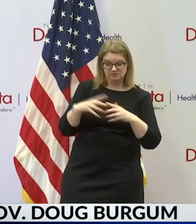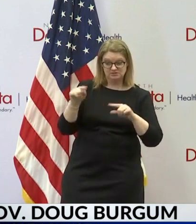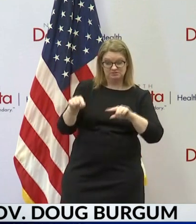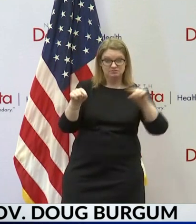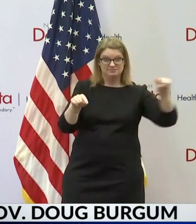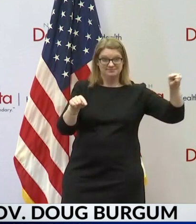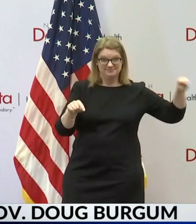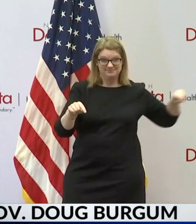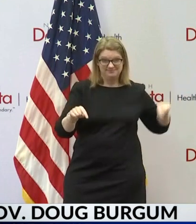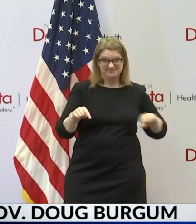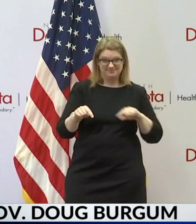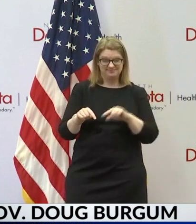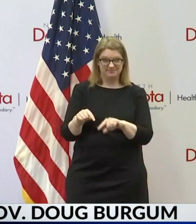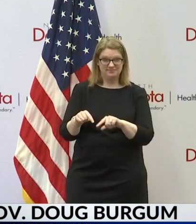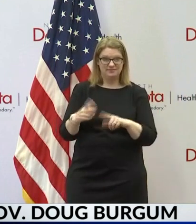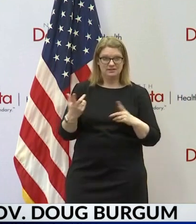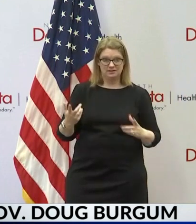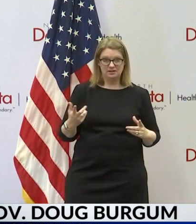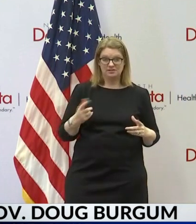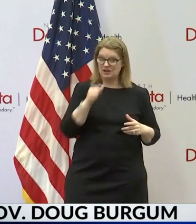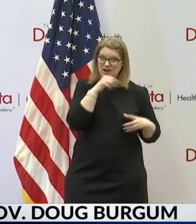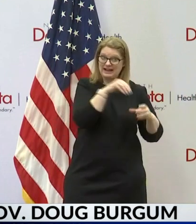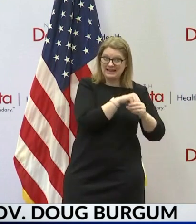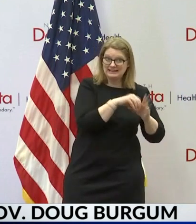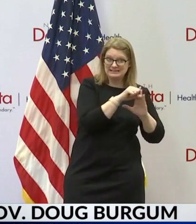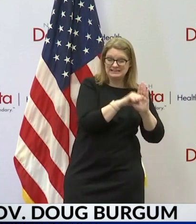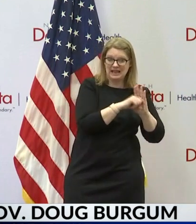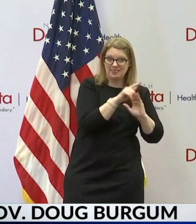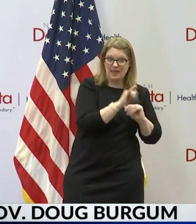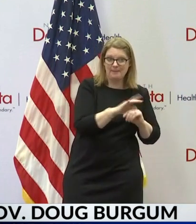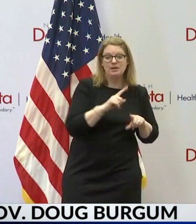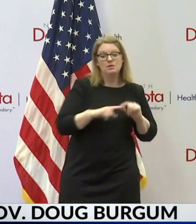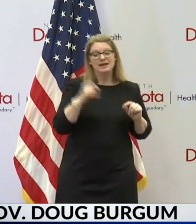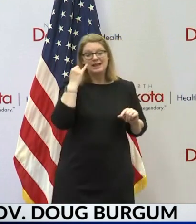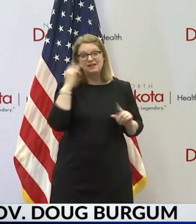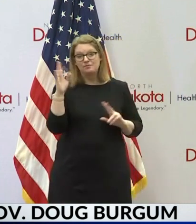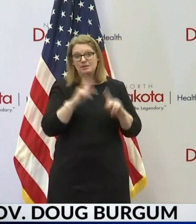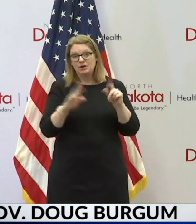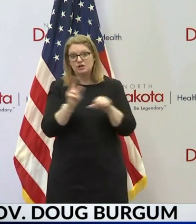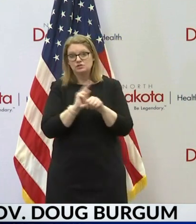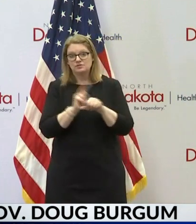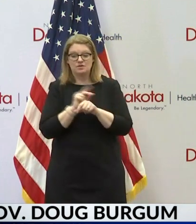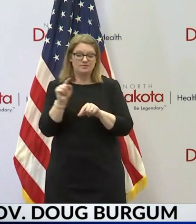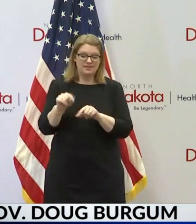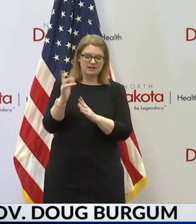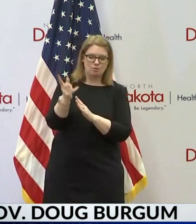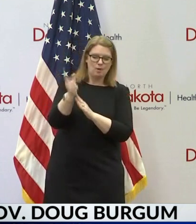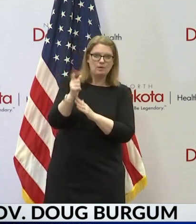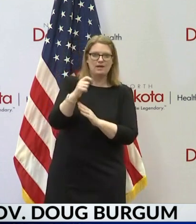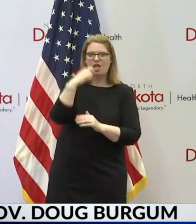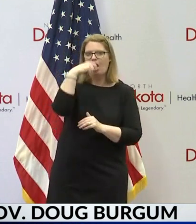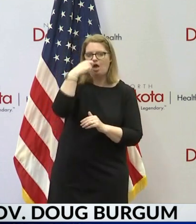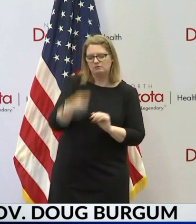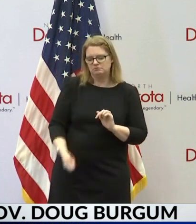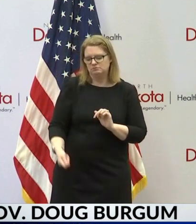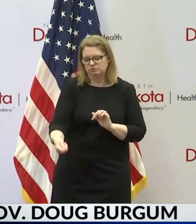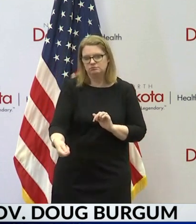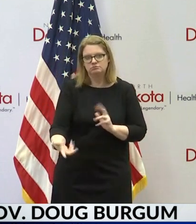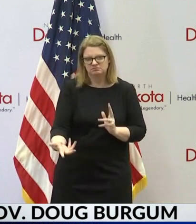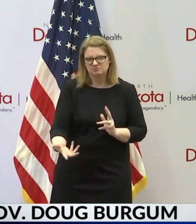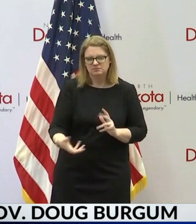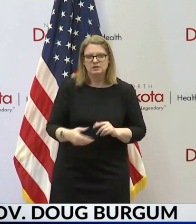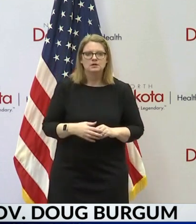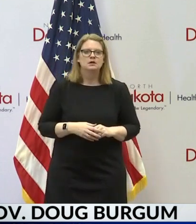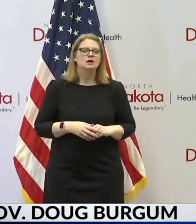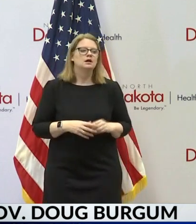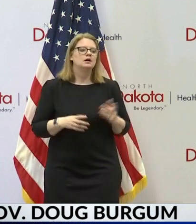are outside of the state lab, as long as people are using them for point of care testing, I don't have any concerns. But on the